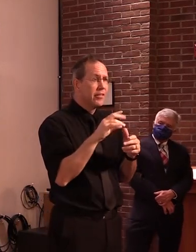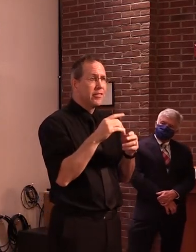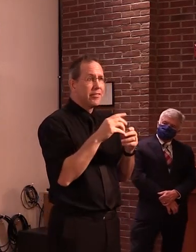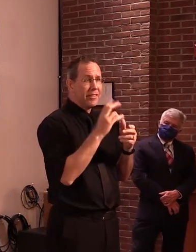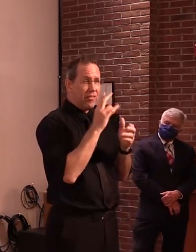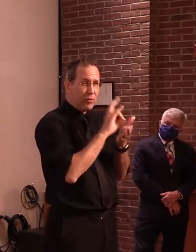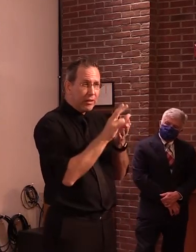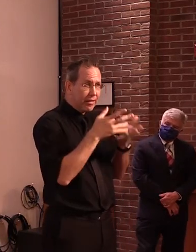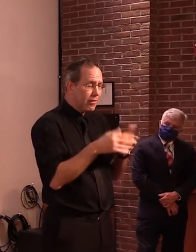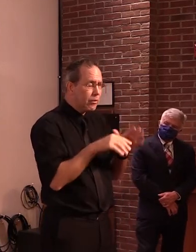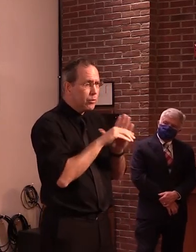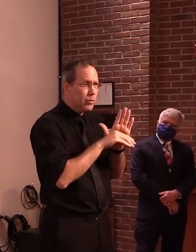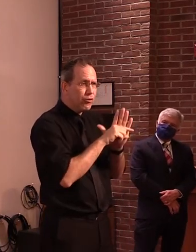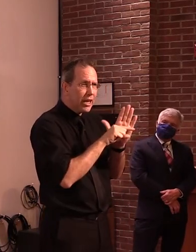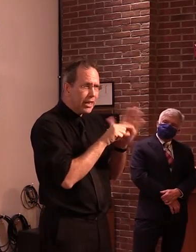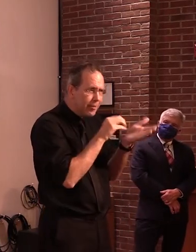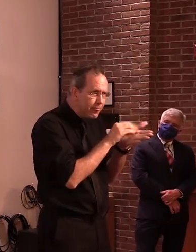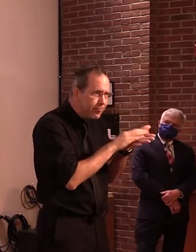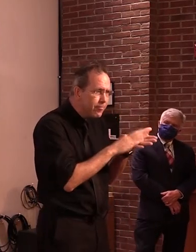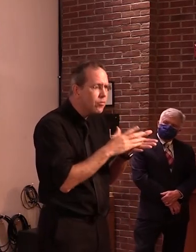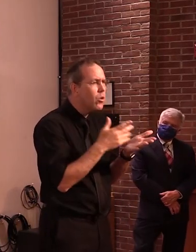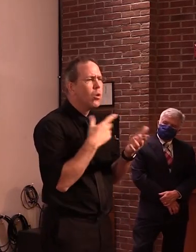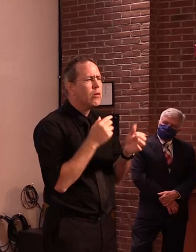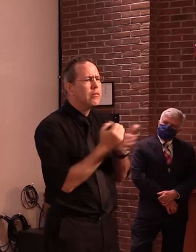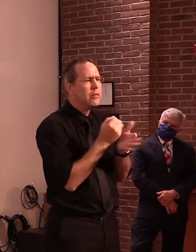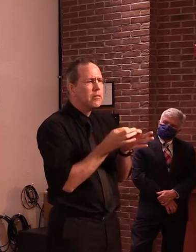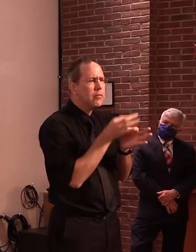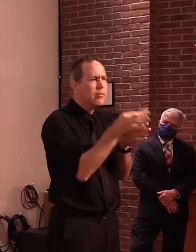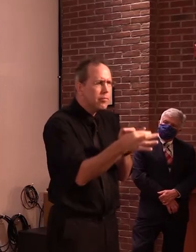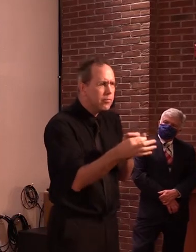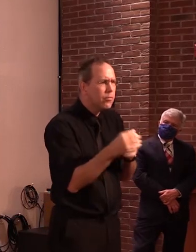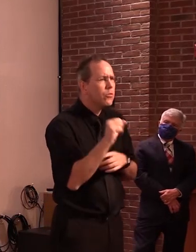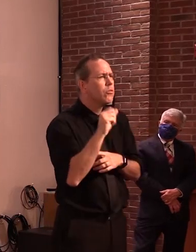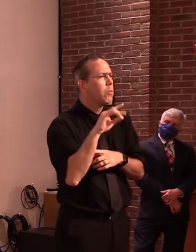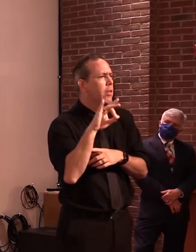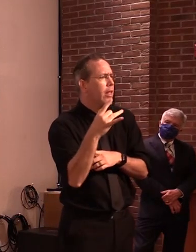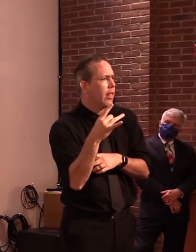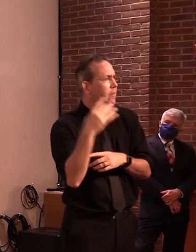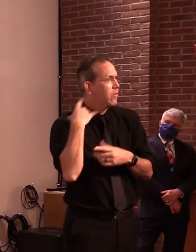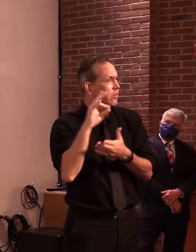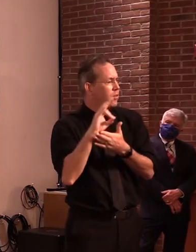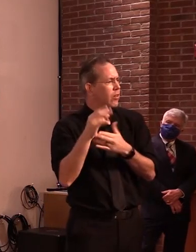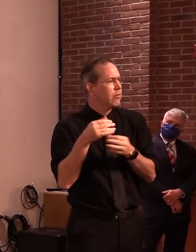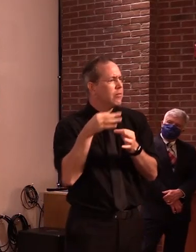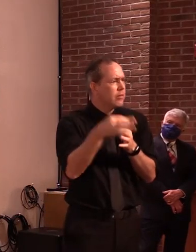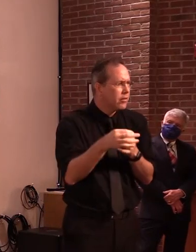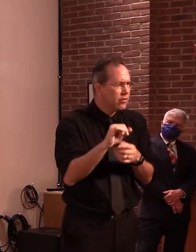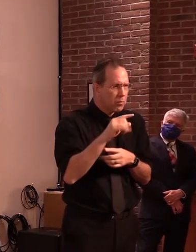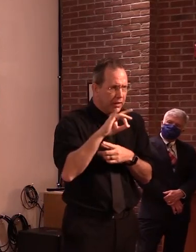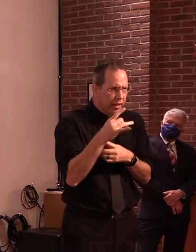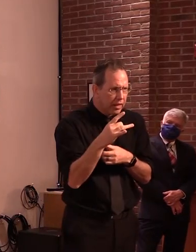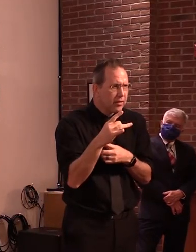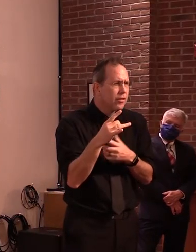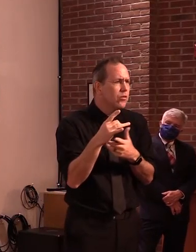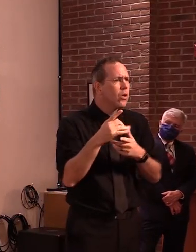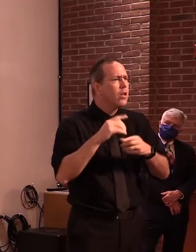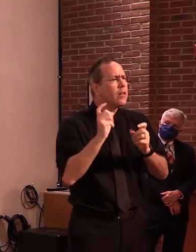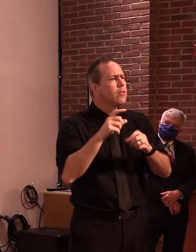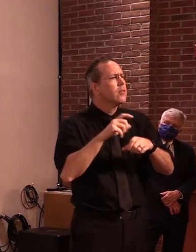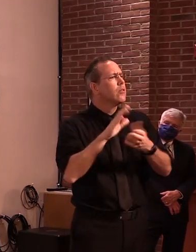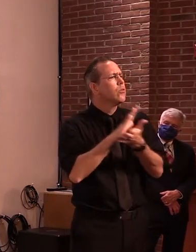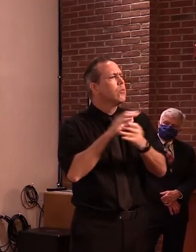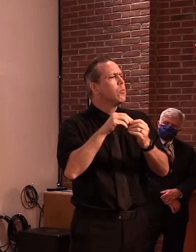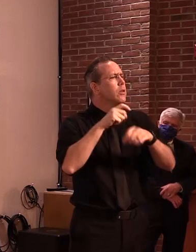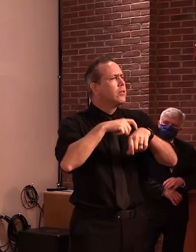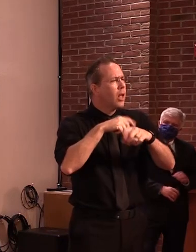Extending this for a week or two would give districts, school districts, the ability to test out the systems, make